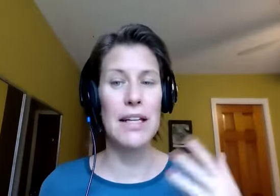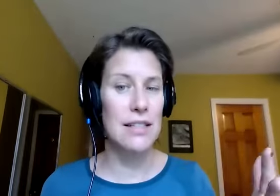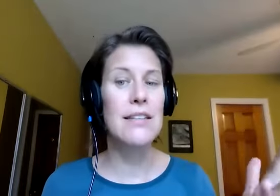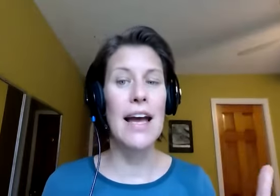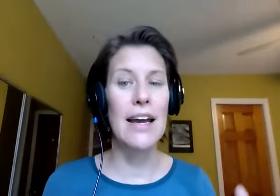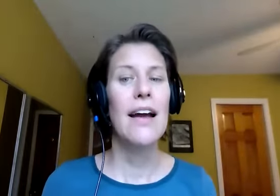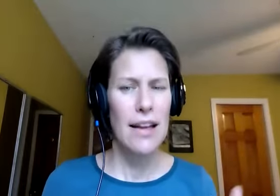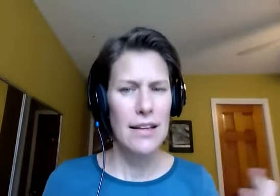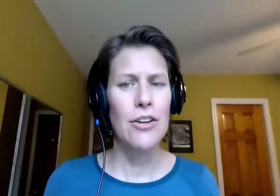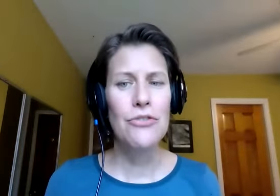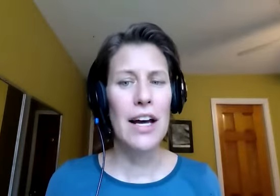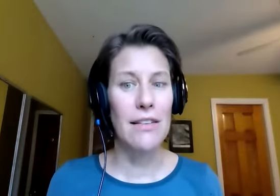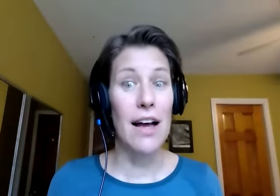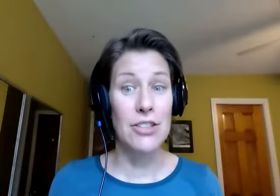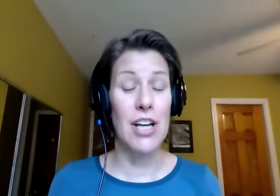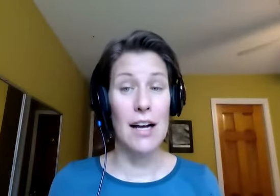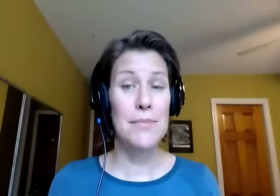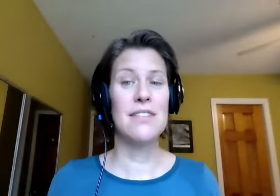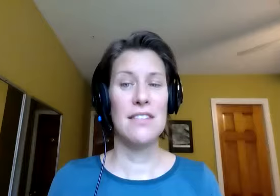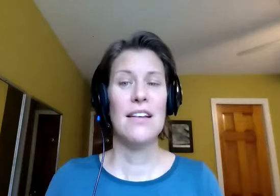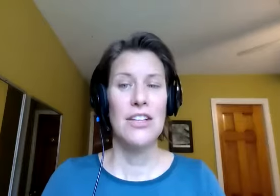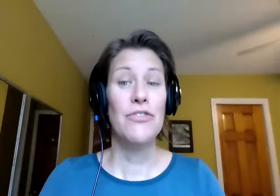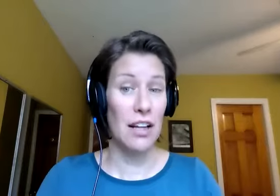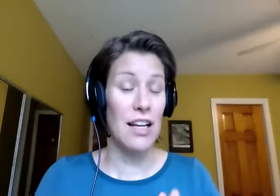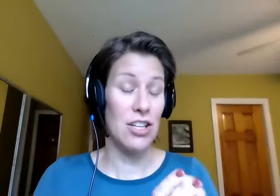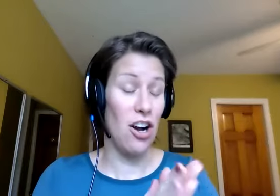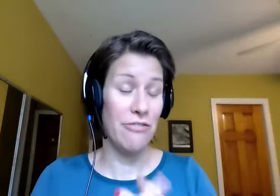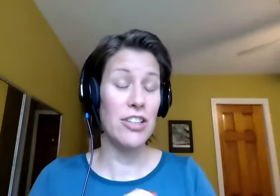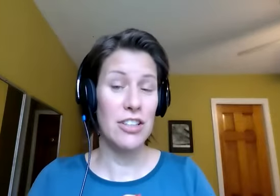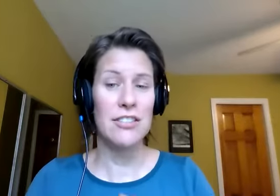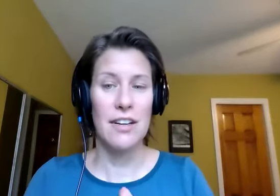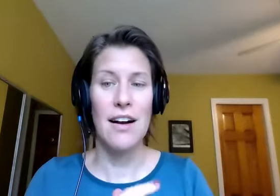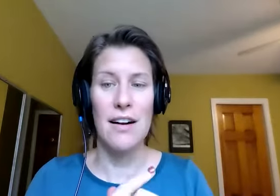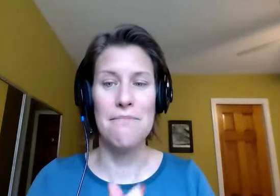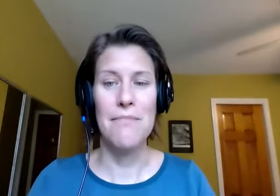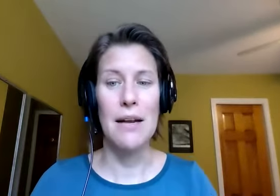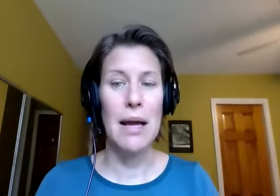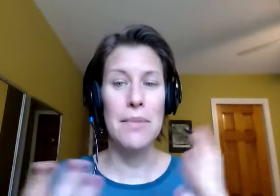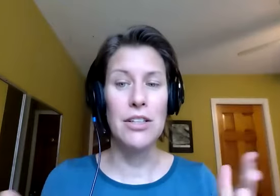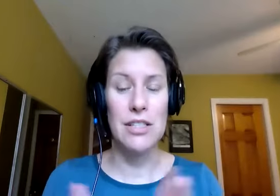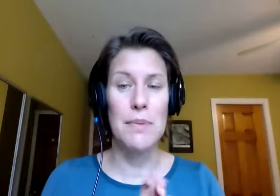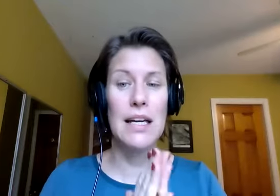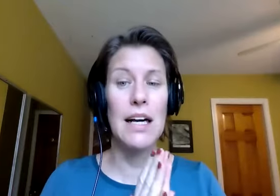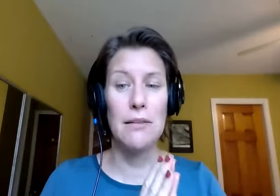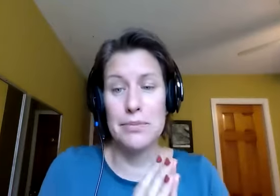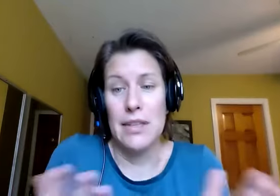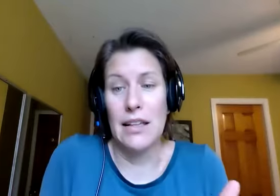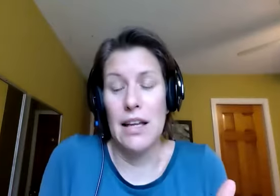to say, you know, you've got a lot of chops, you've got a lot to offer. Um, and it might be good to speak up and let